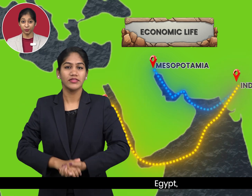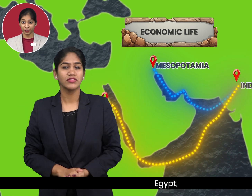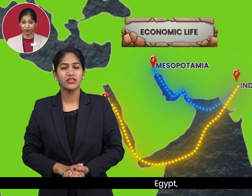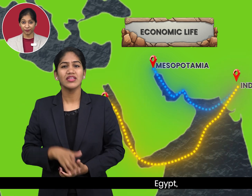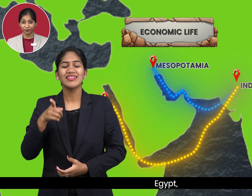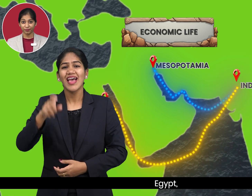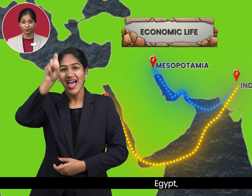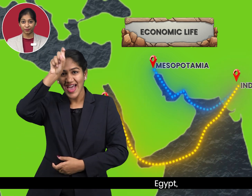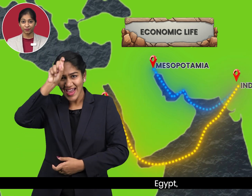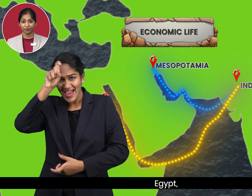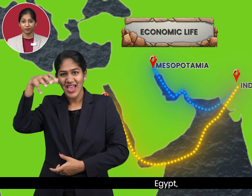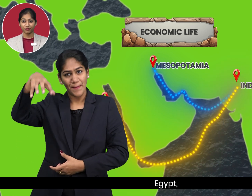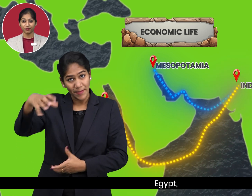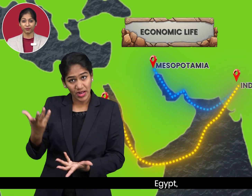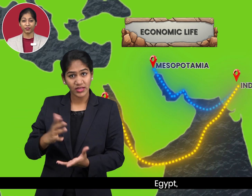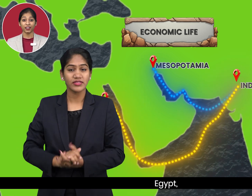Egypt,